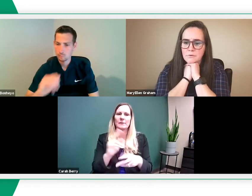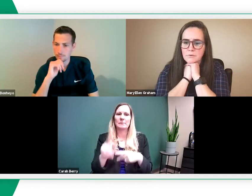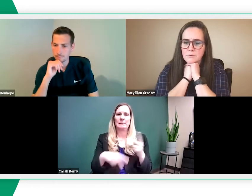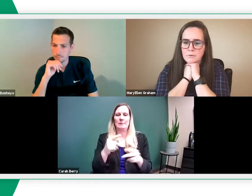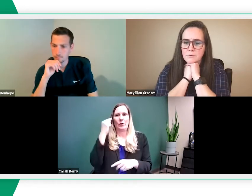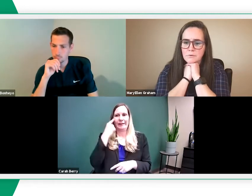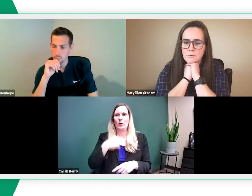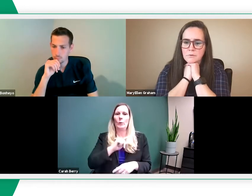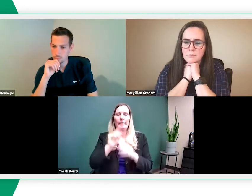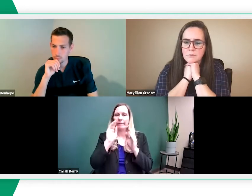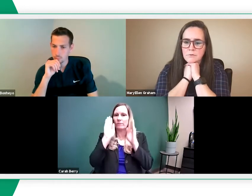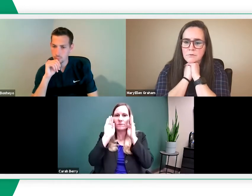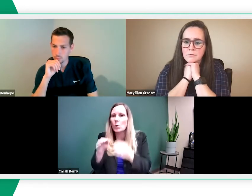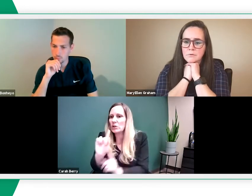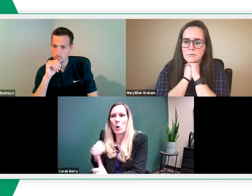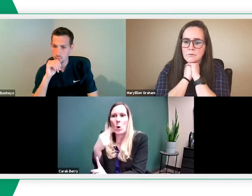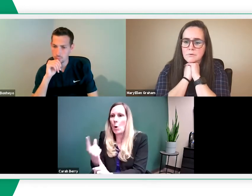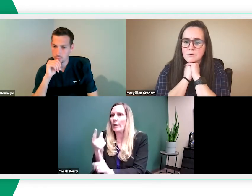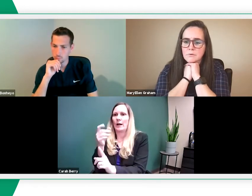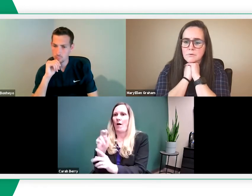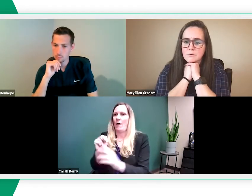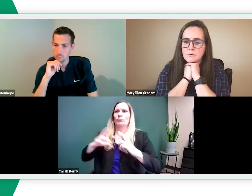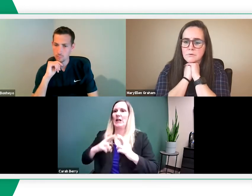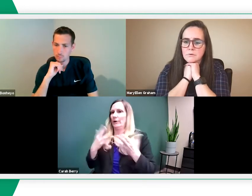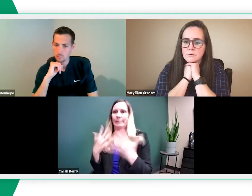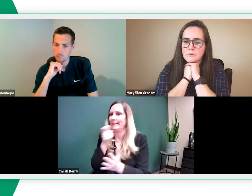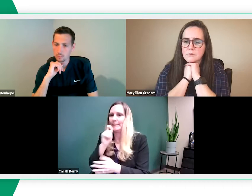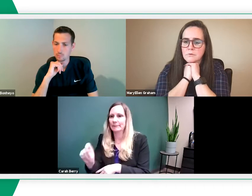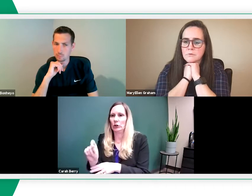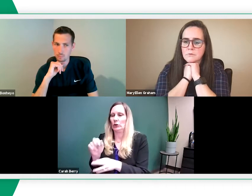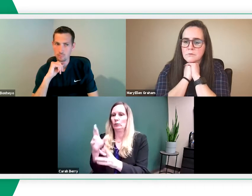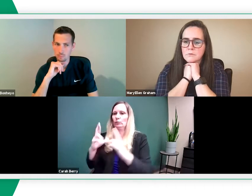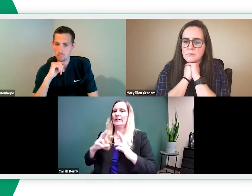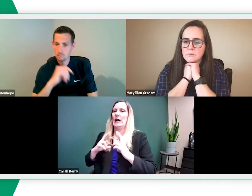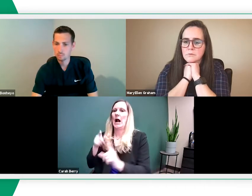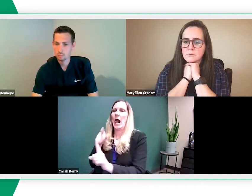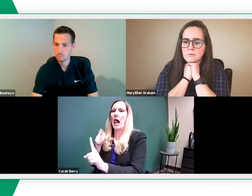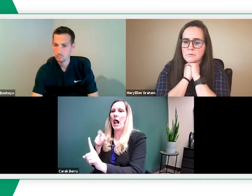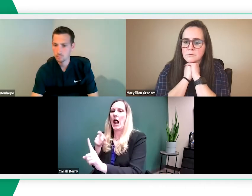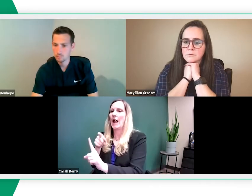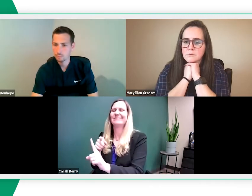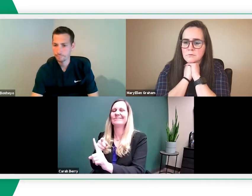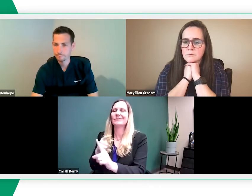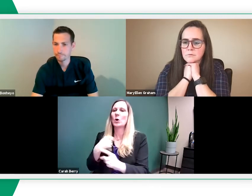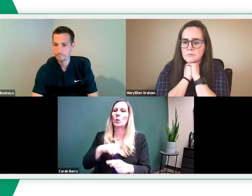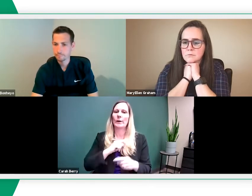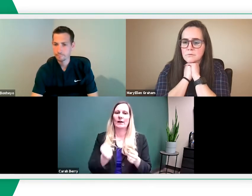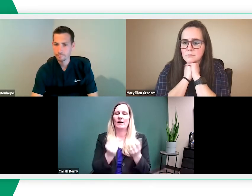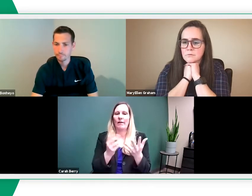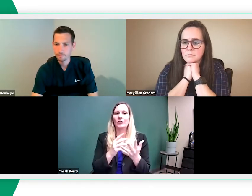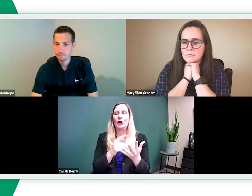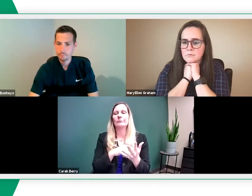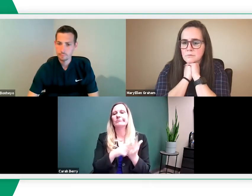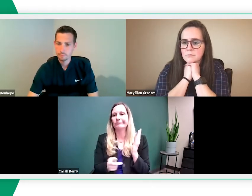Another misconception that many people often have is they think that we focus only on retirement and that's it. That's the